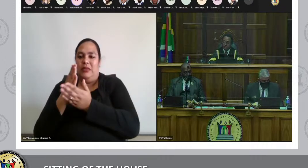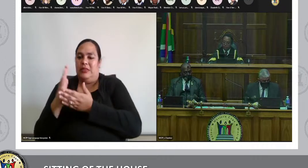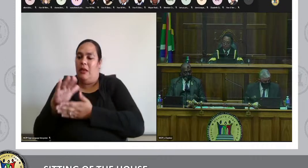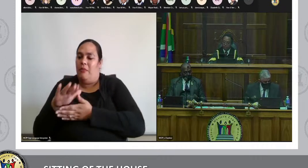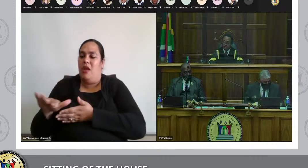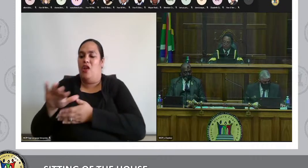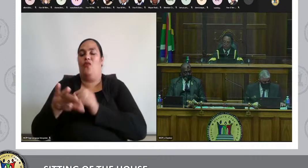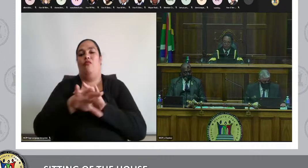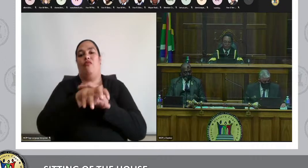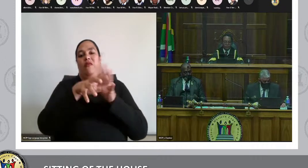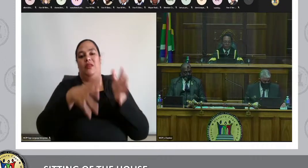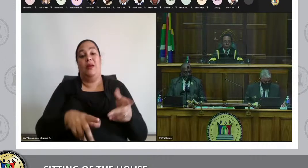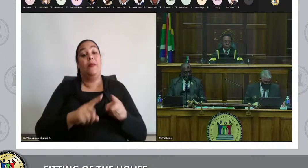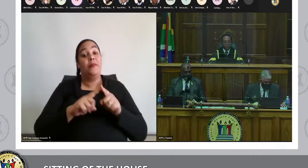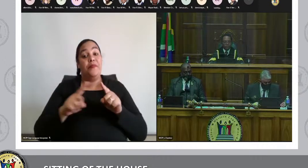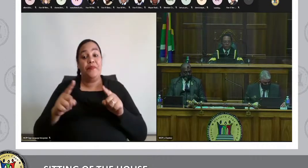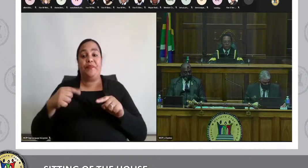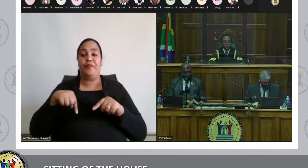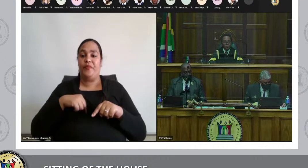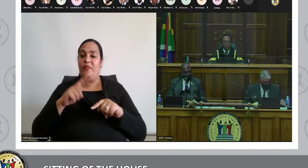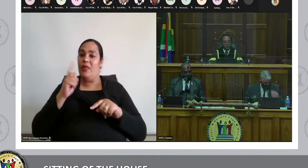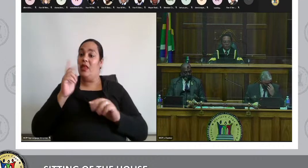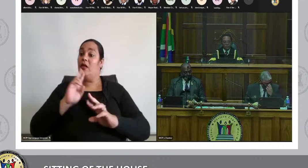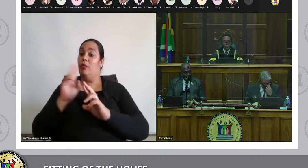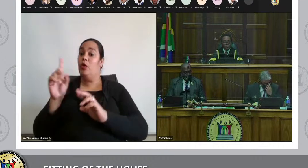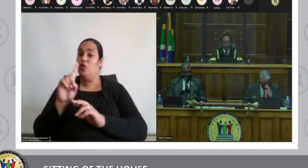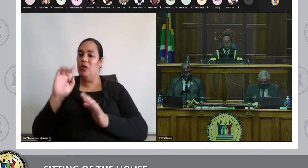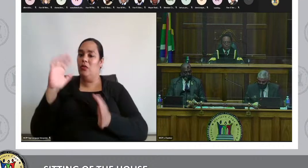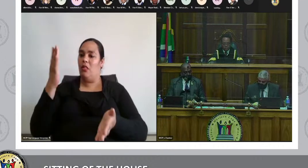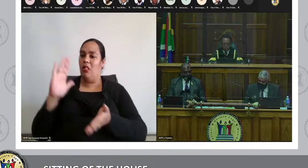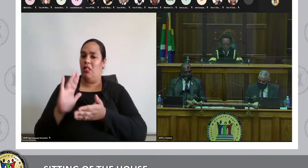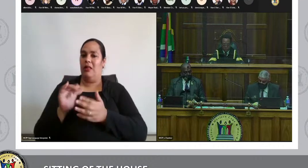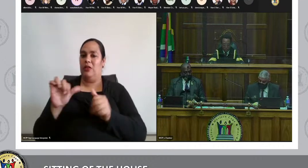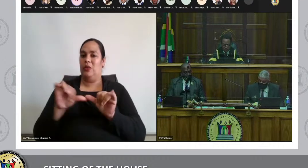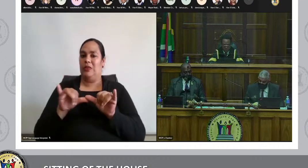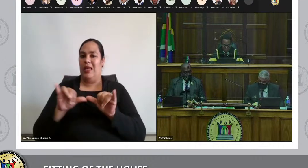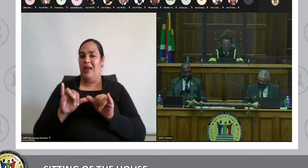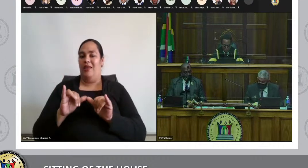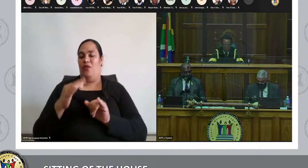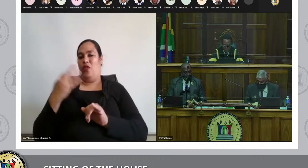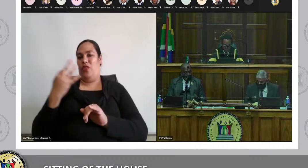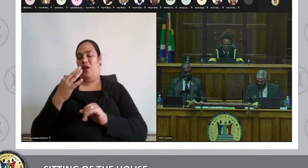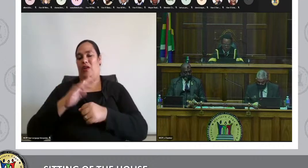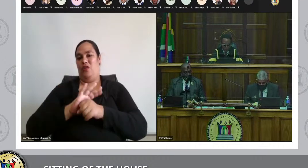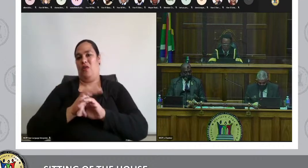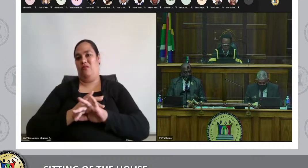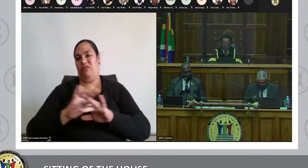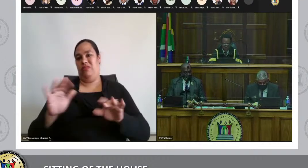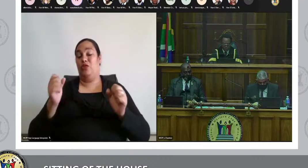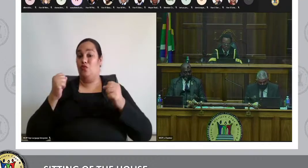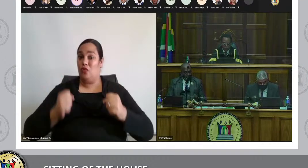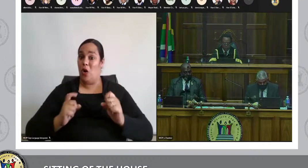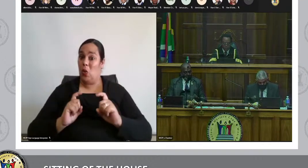the province. Hence, our first response is to reduce the size of a third wave strongly and quickly, and thus we can